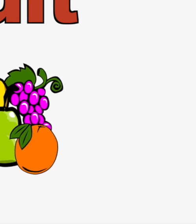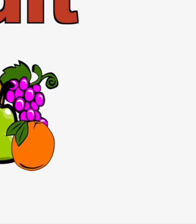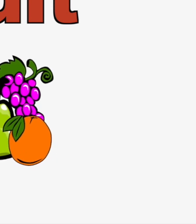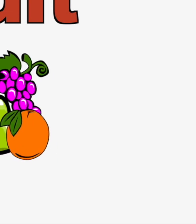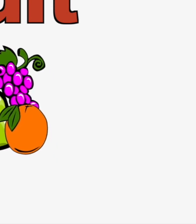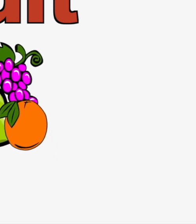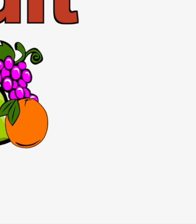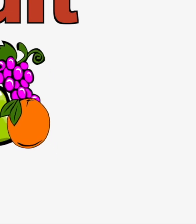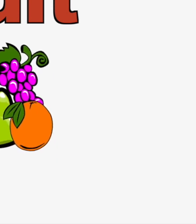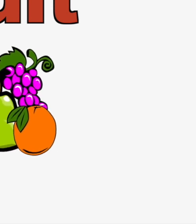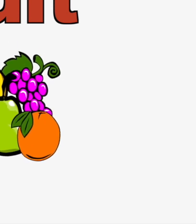Fruit.